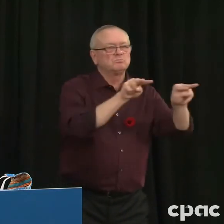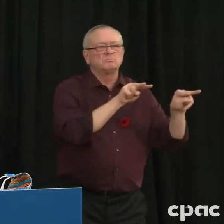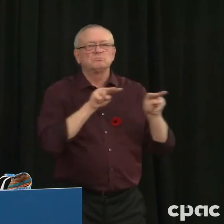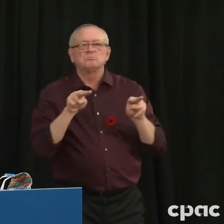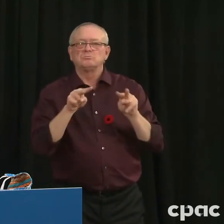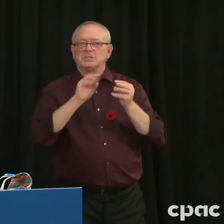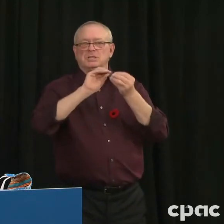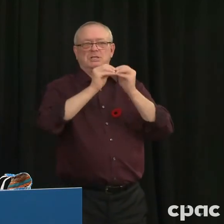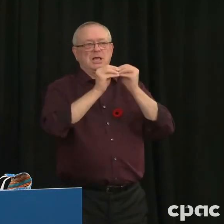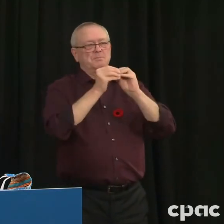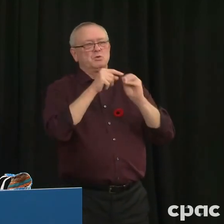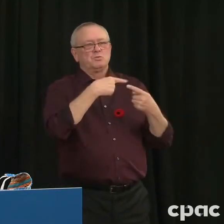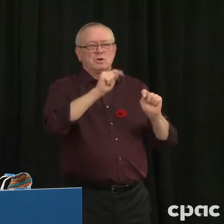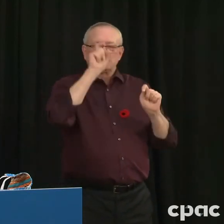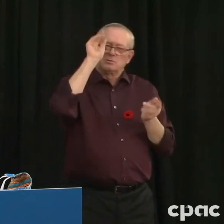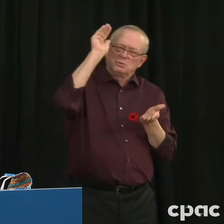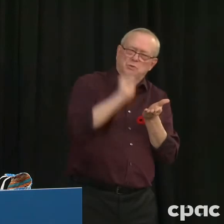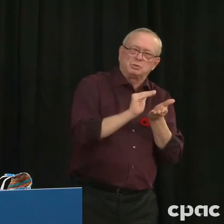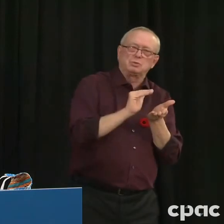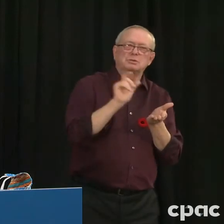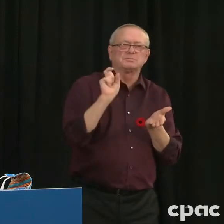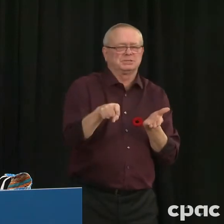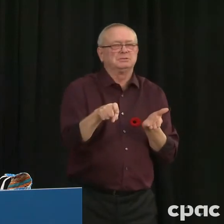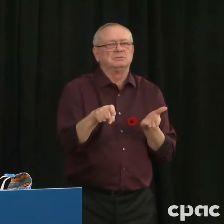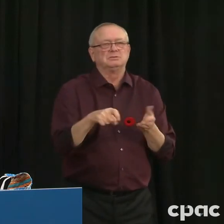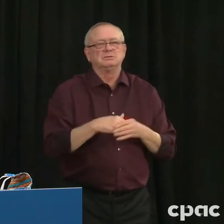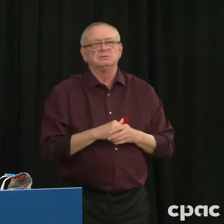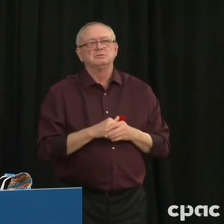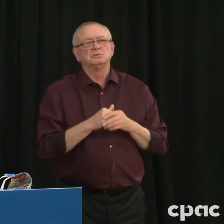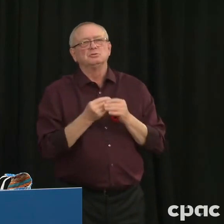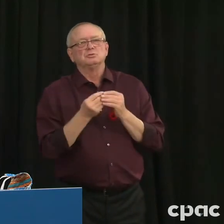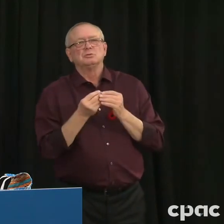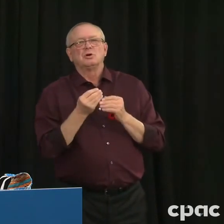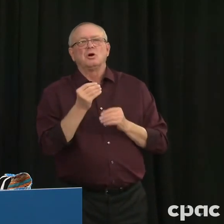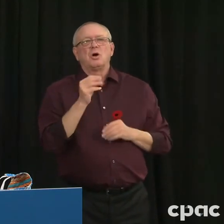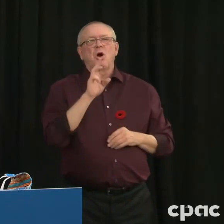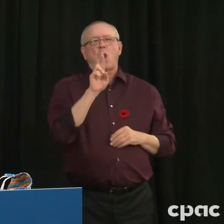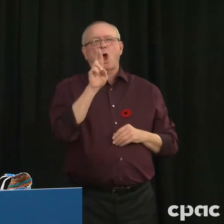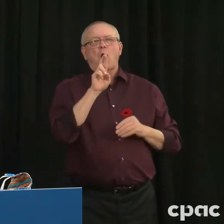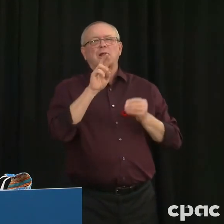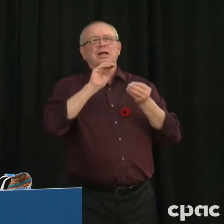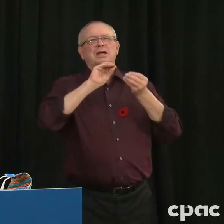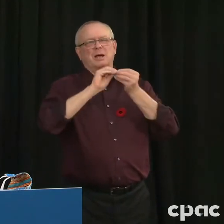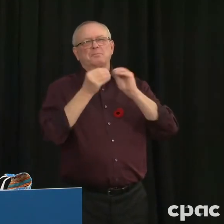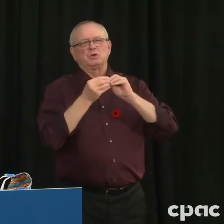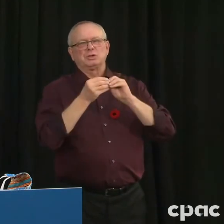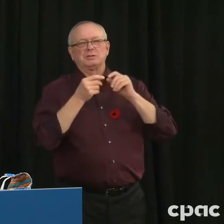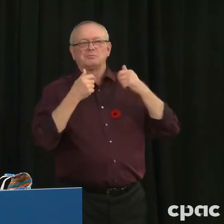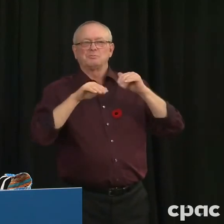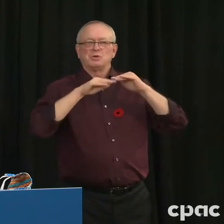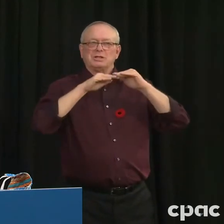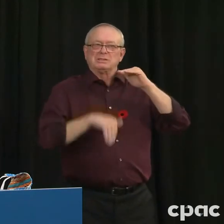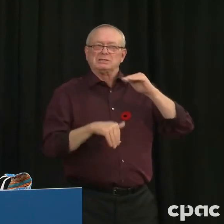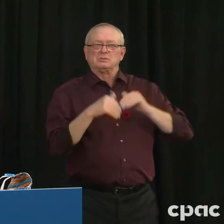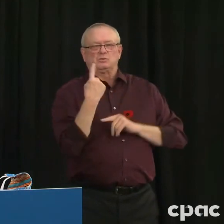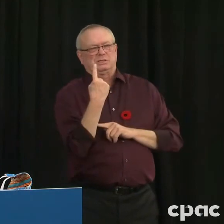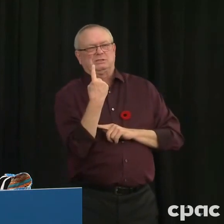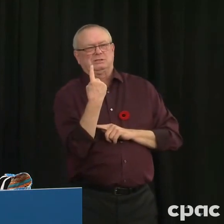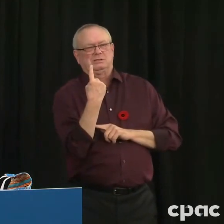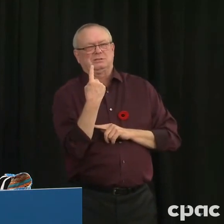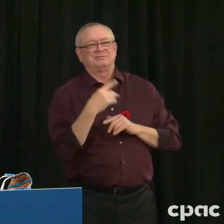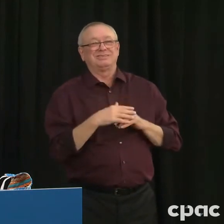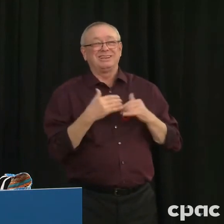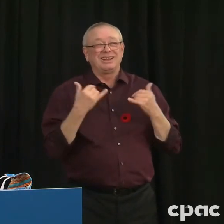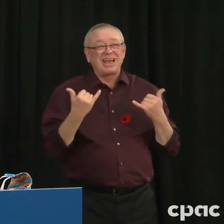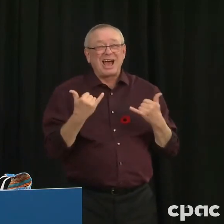rate, or R value, of less than 1. Our growth rate has risen in Edmonton to 1.1, up from last